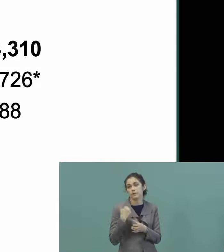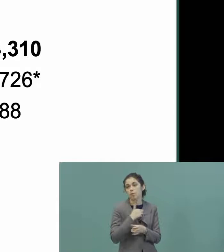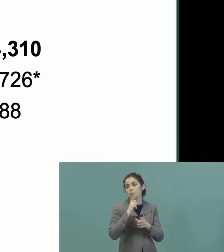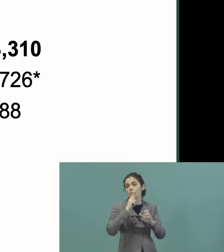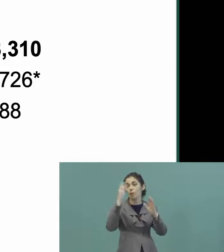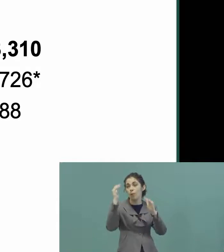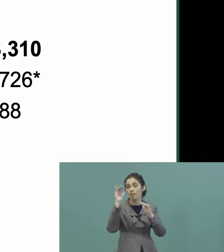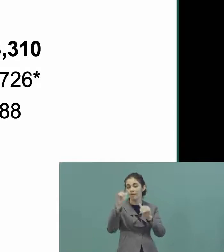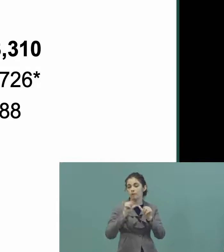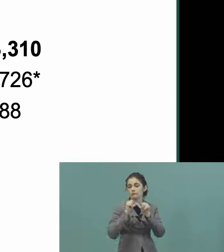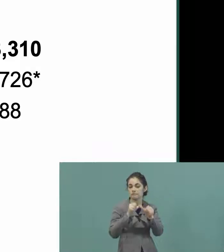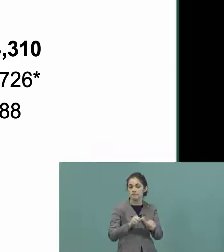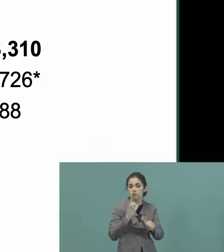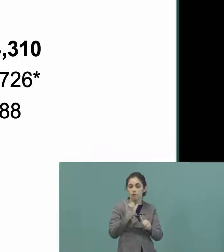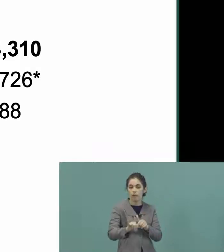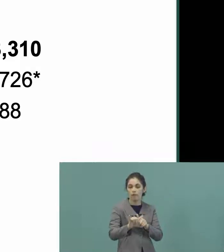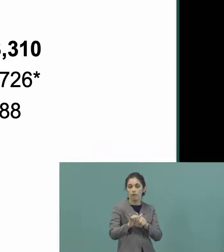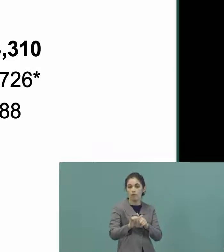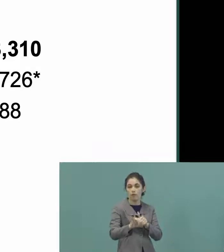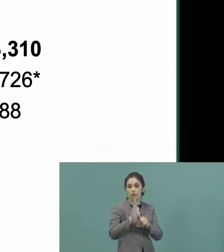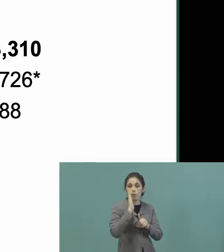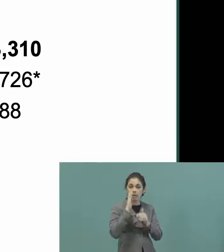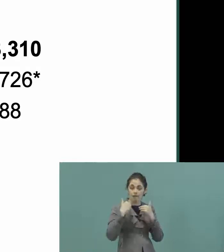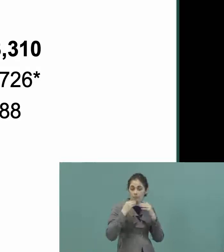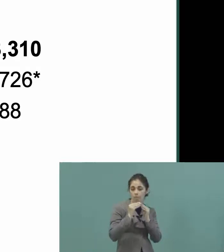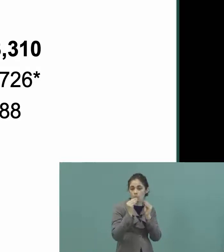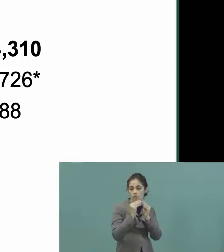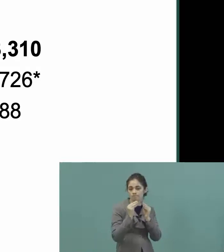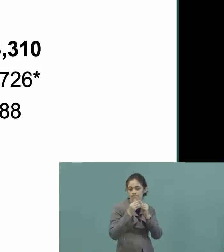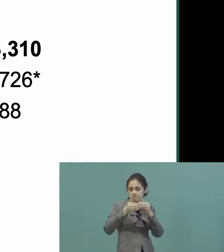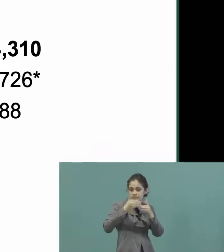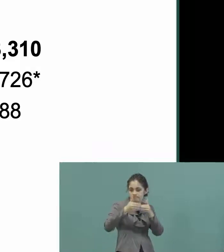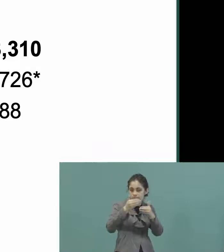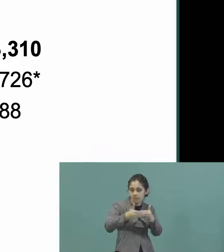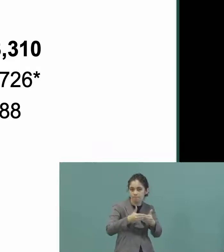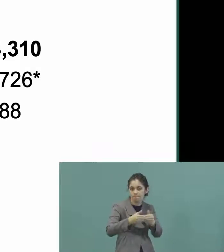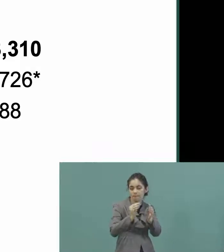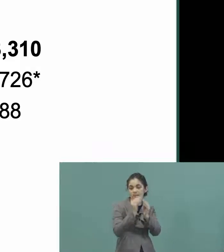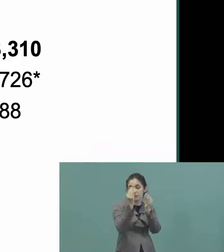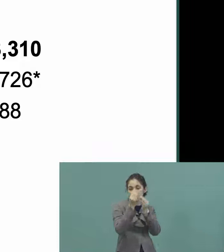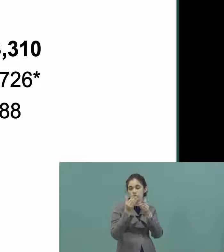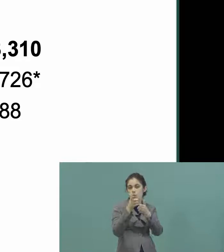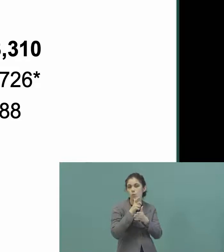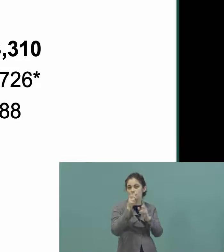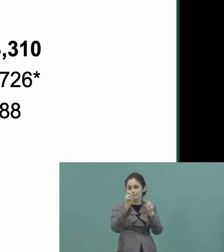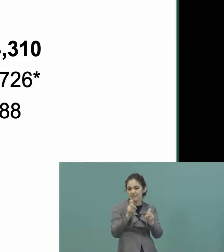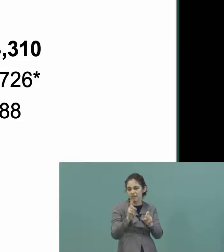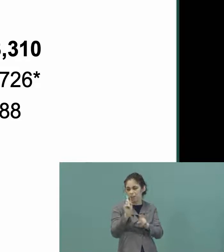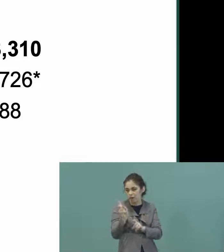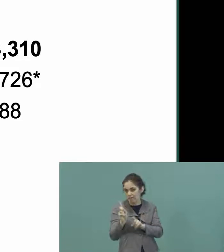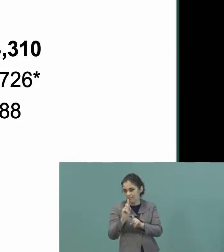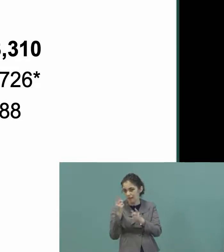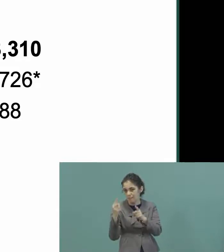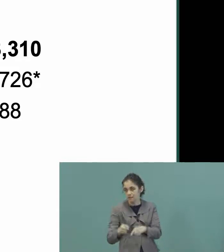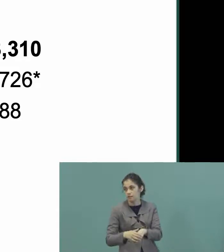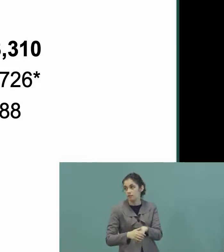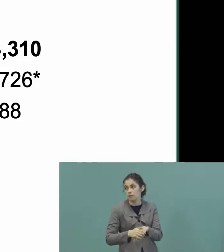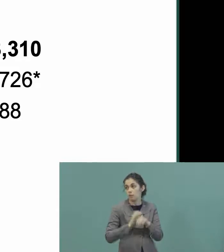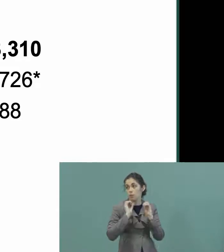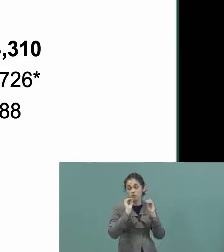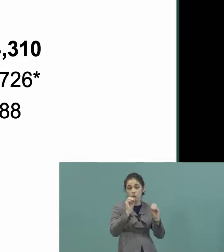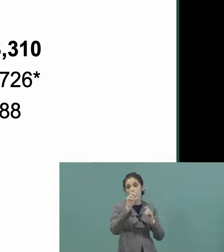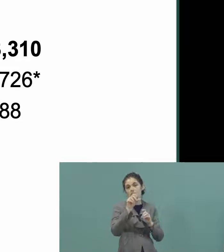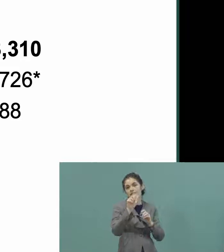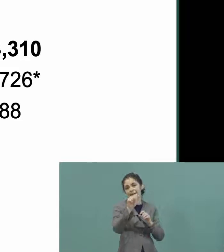hopeful that going forward this will be a little bit easier to give you information about who's being tested and where. We have no